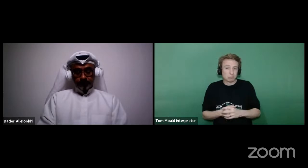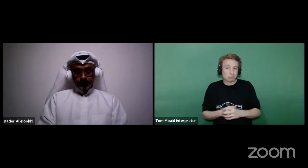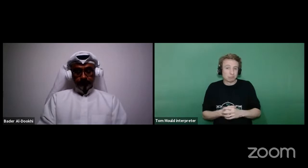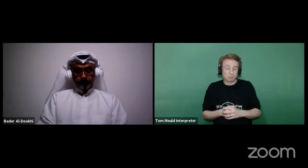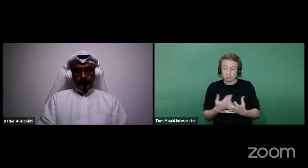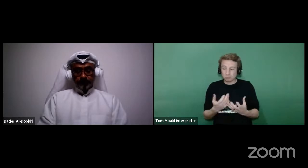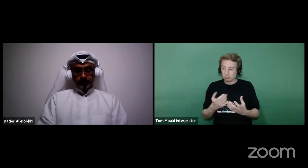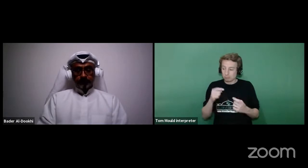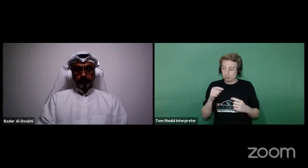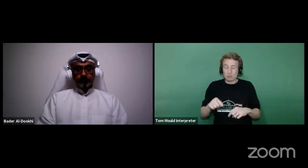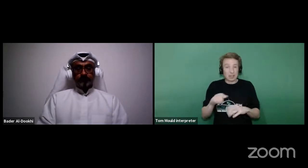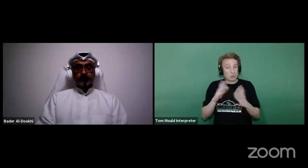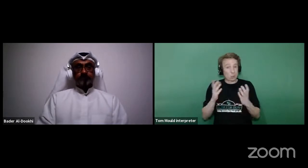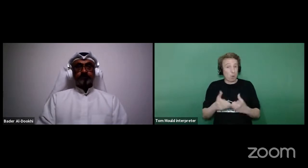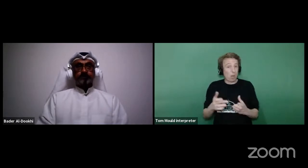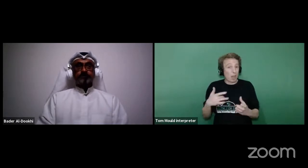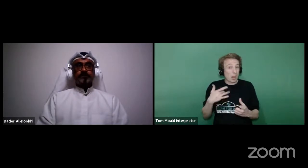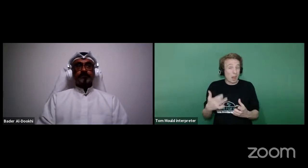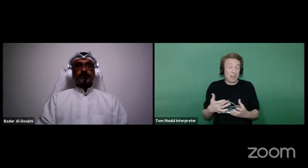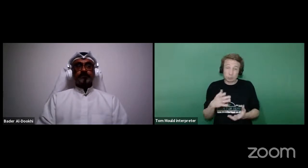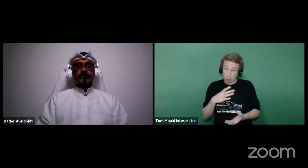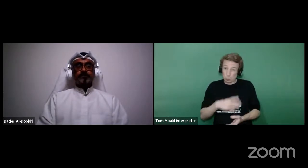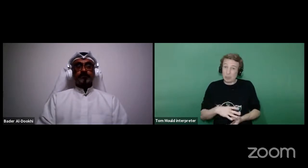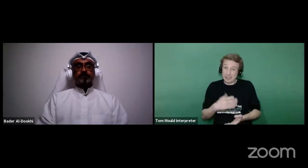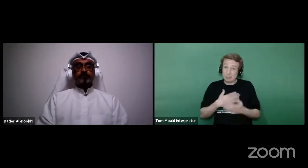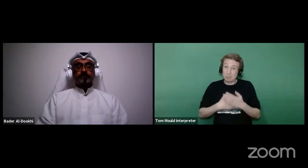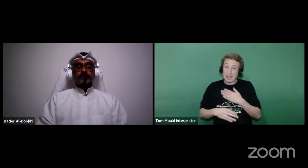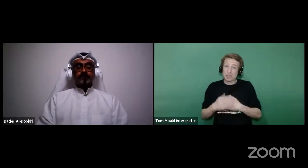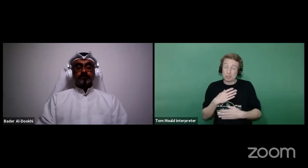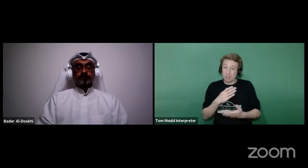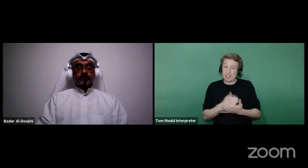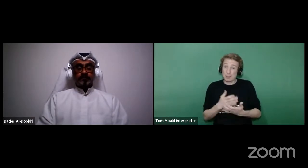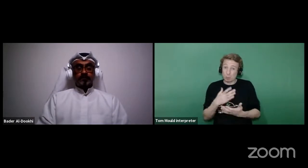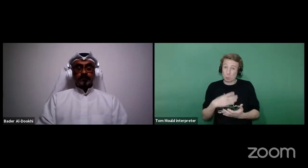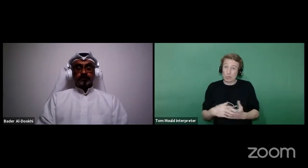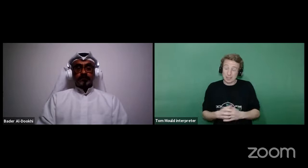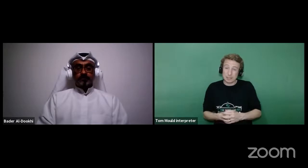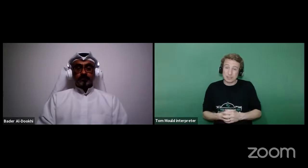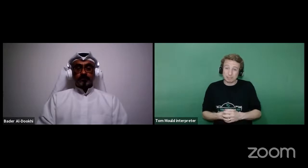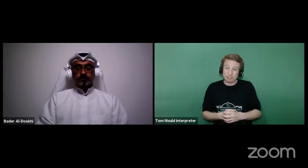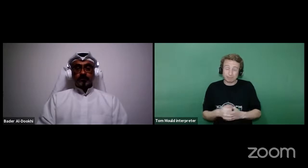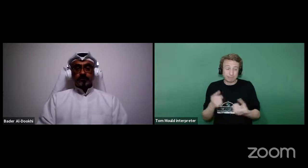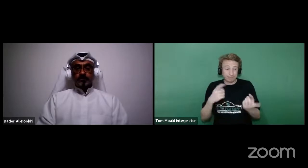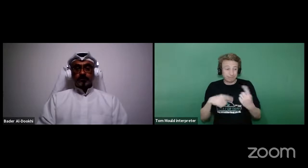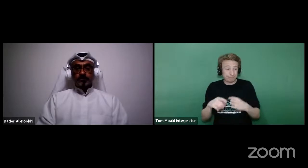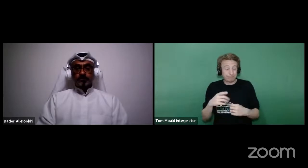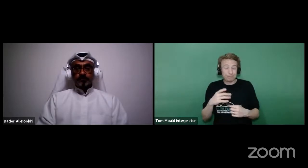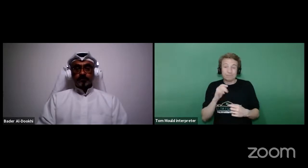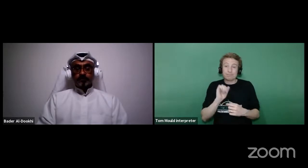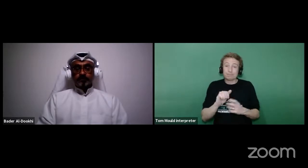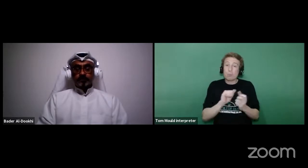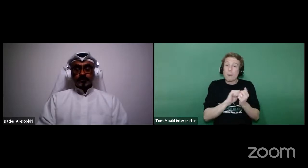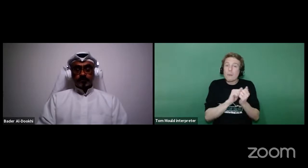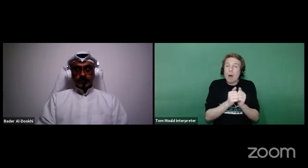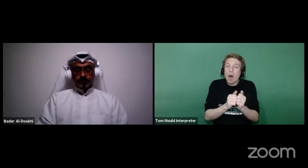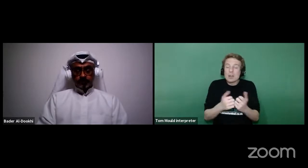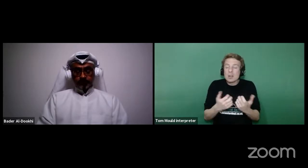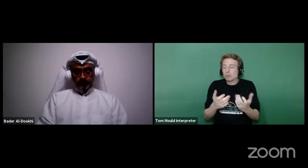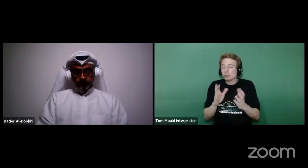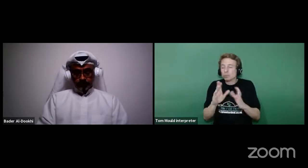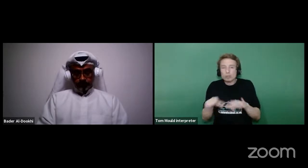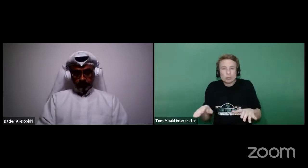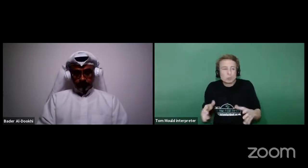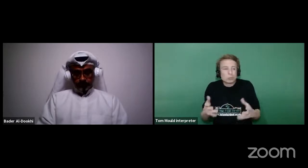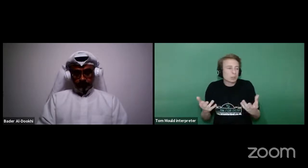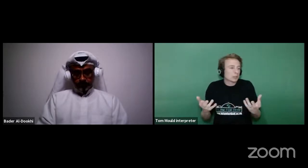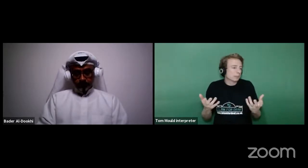life of this world, whereby the individual, they have to have patience upon their partner and upon their children